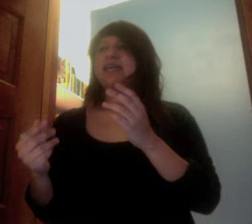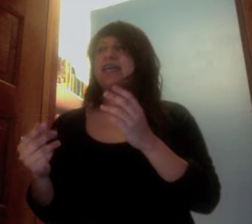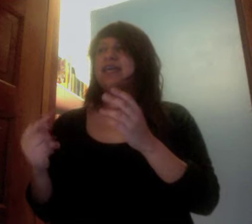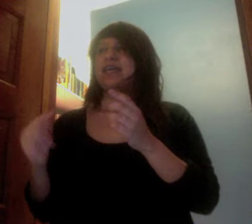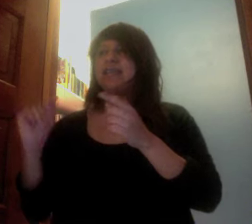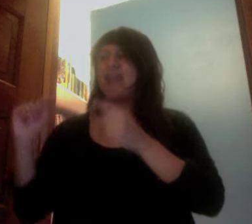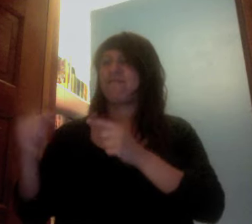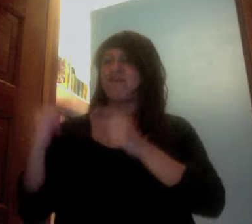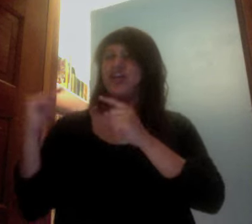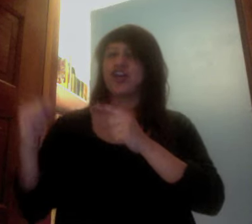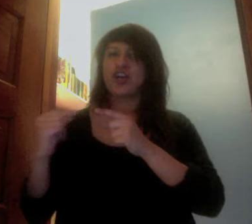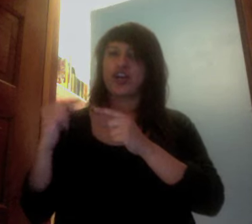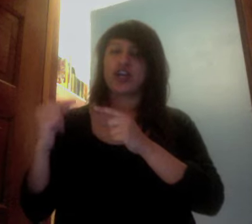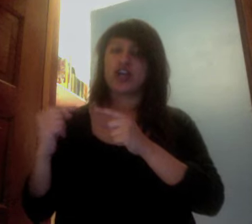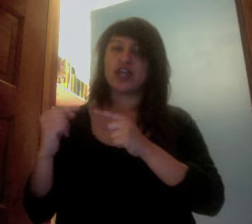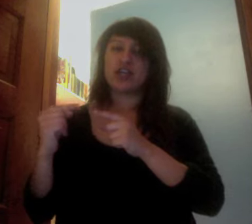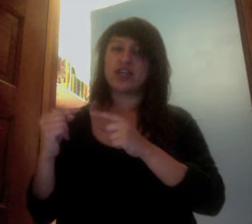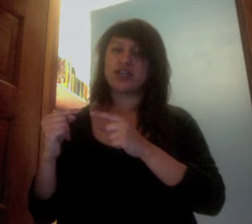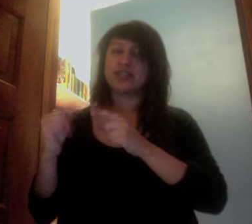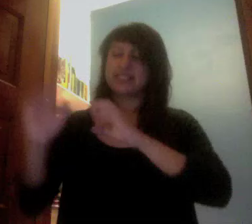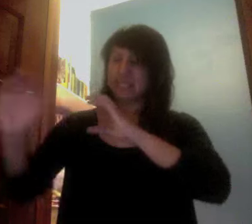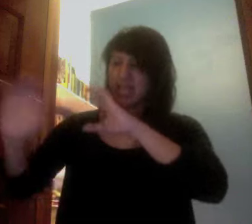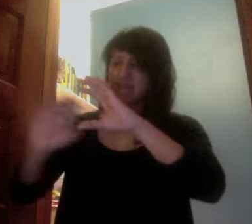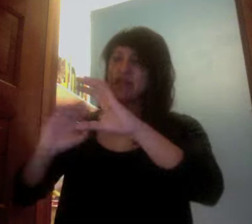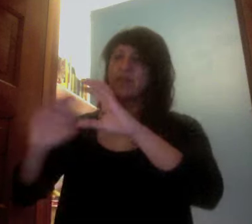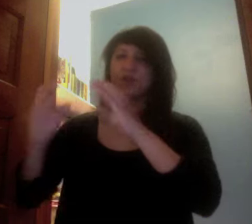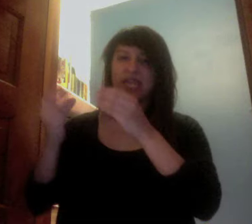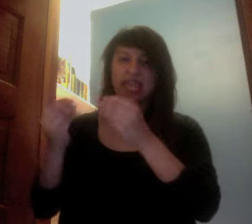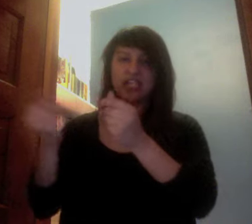I never felt like I was being,